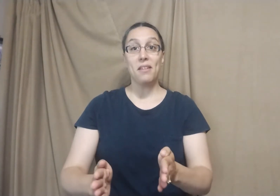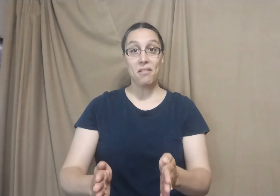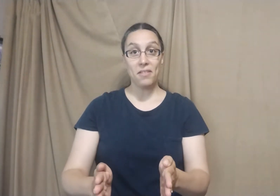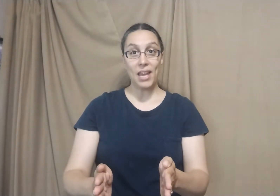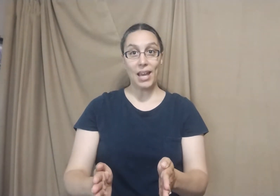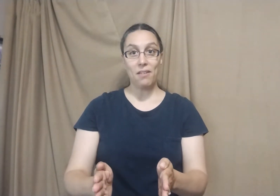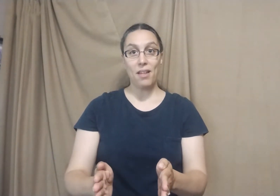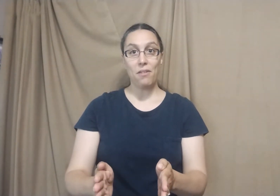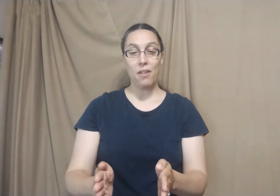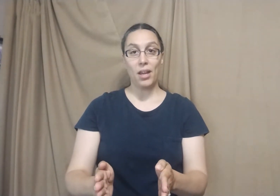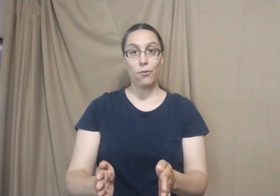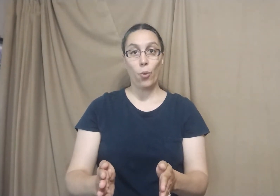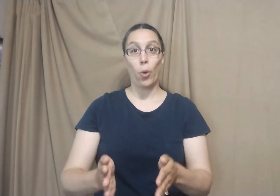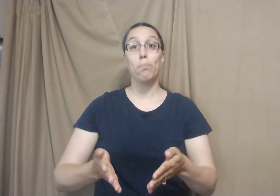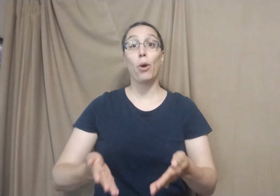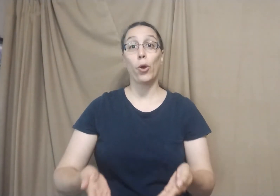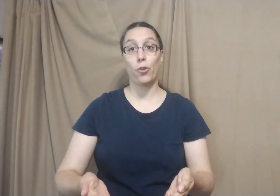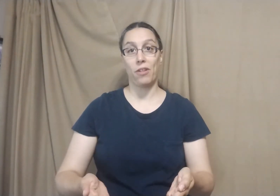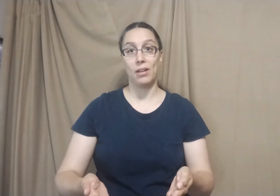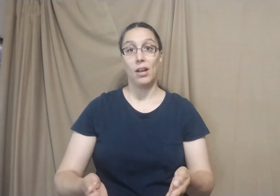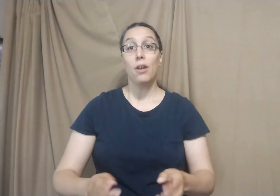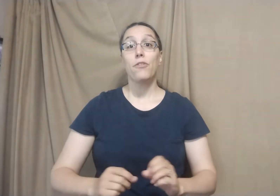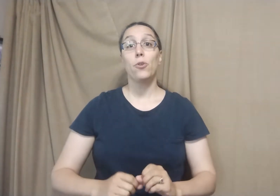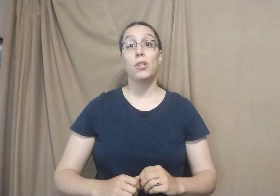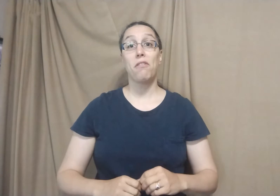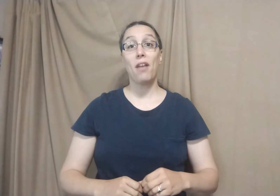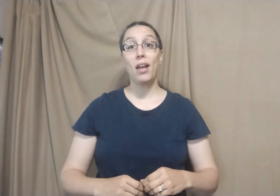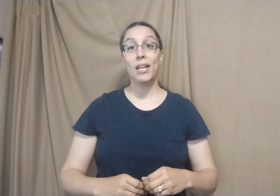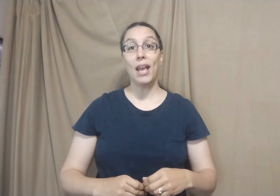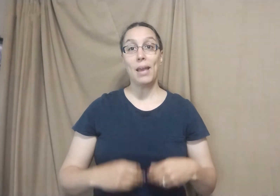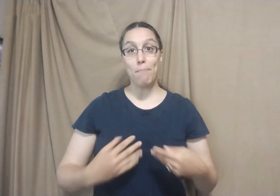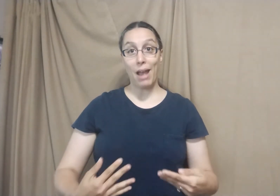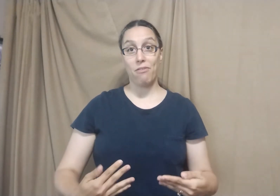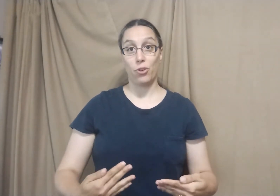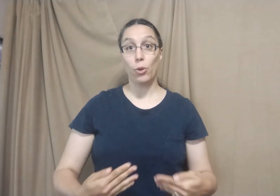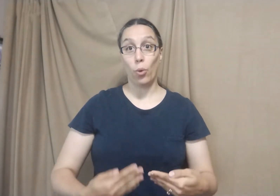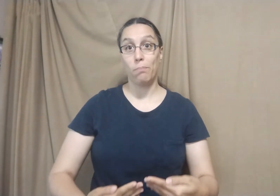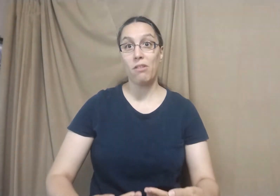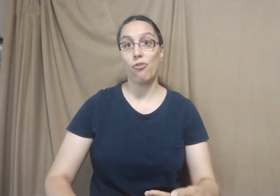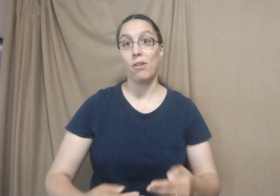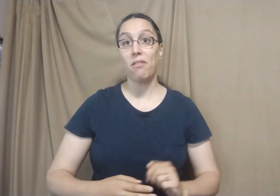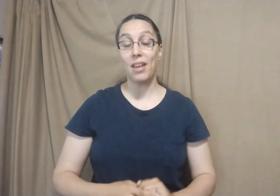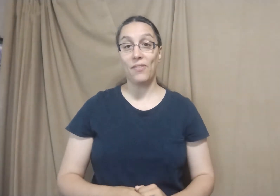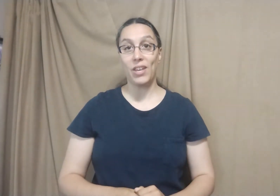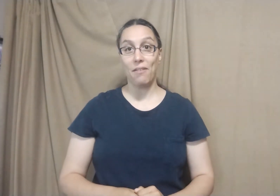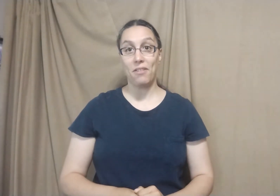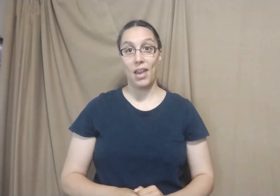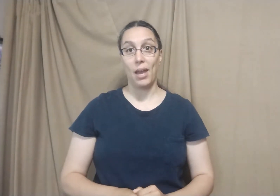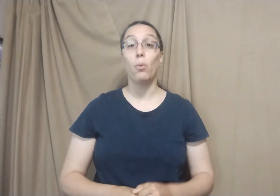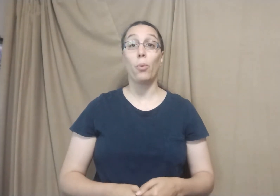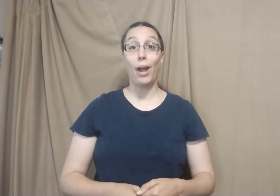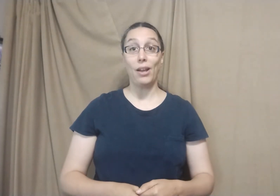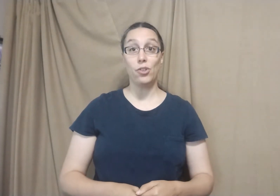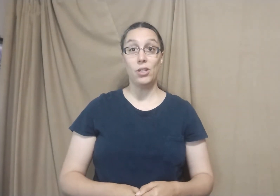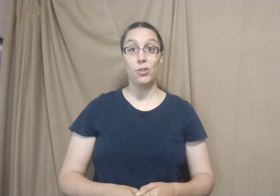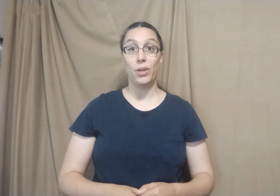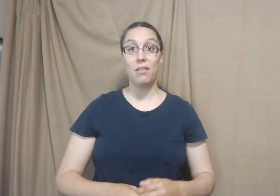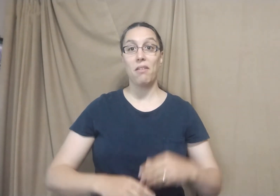is the ASL sign for person. So to sign a master or mistress in the SCA, what we're actually doing is